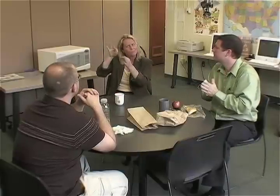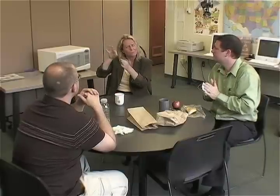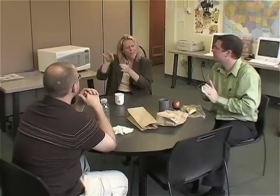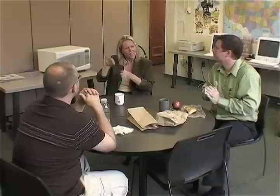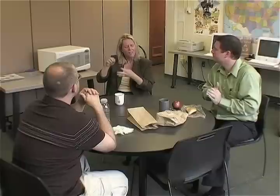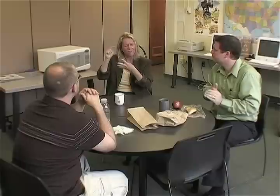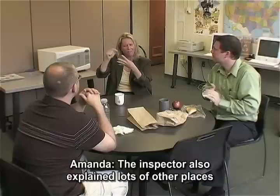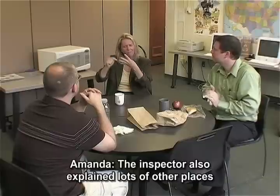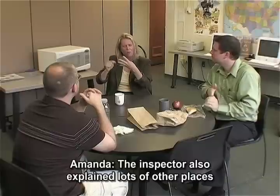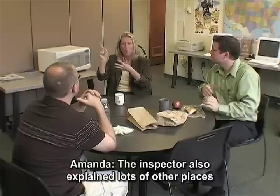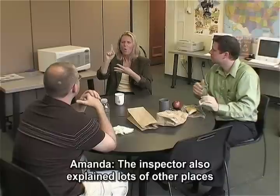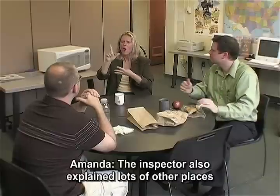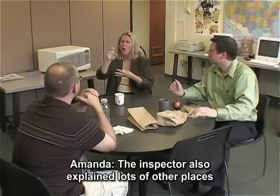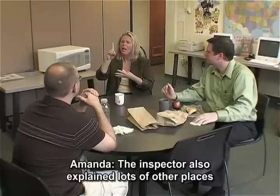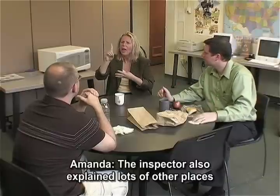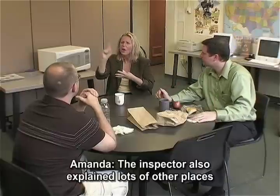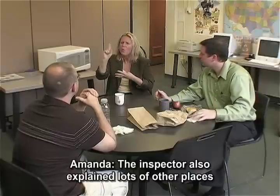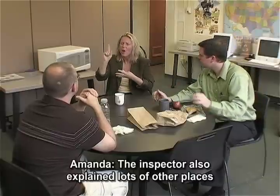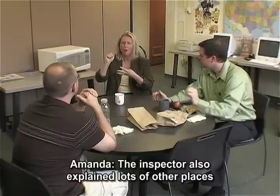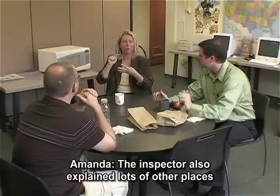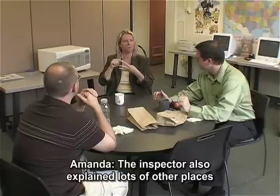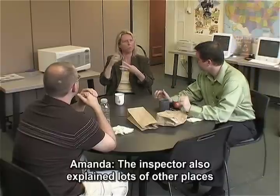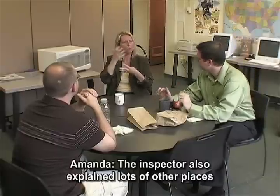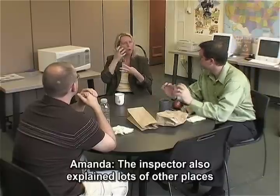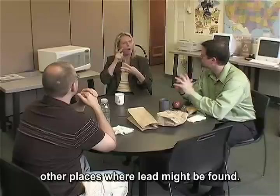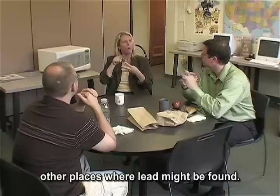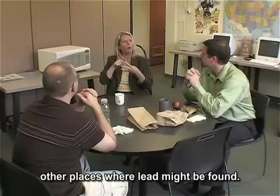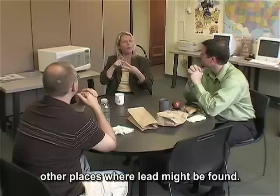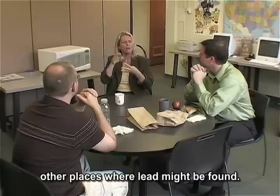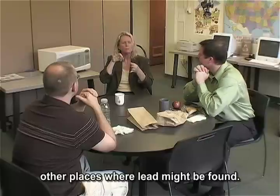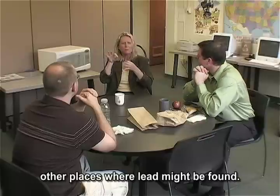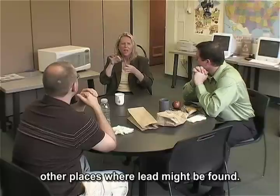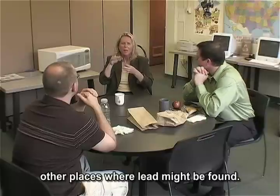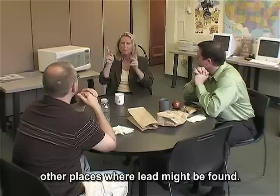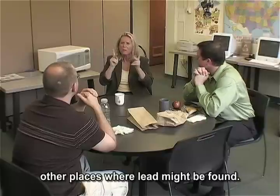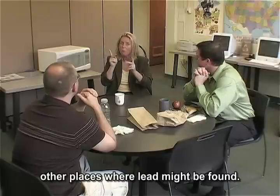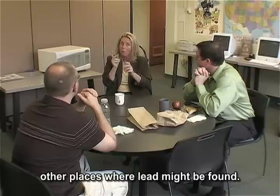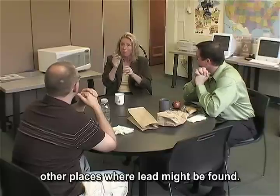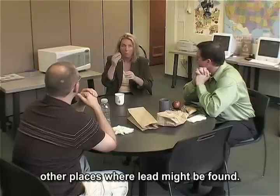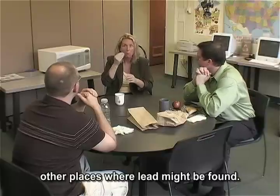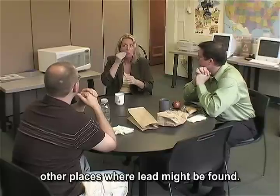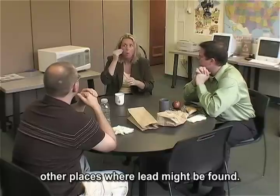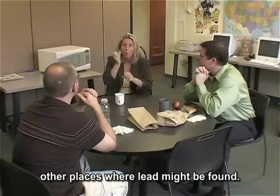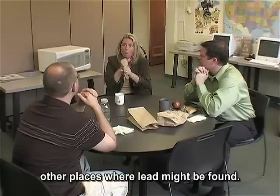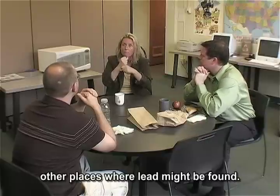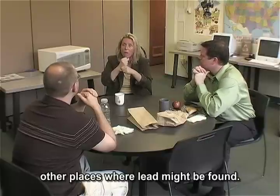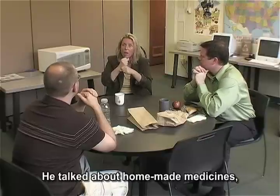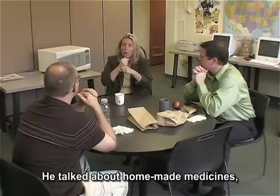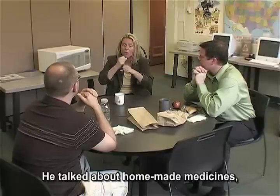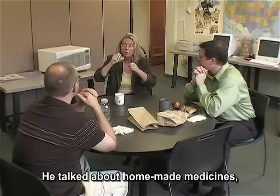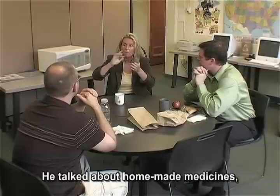The inspector also explained lots of other places where lead might be found. He talked about homemade